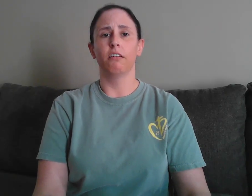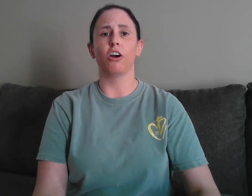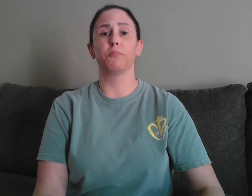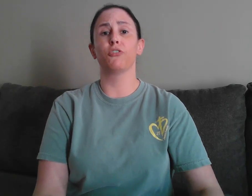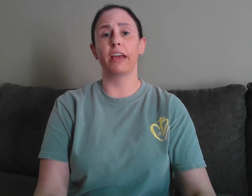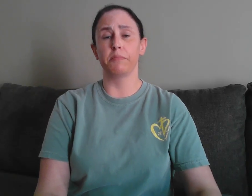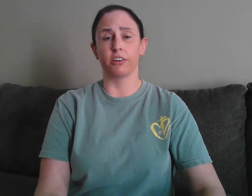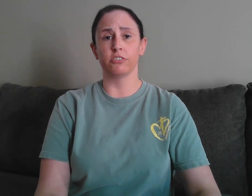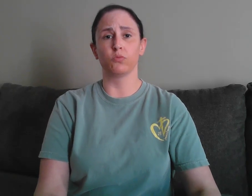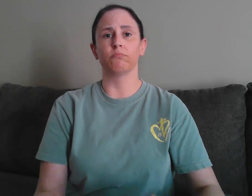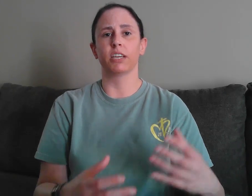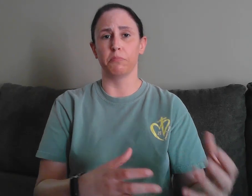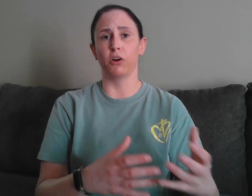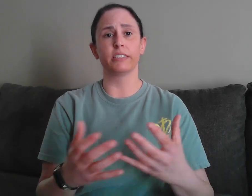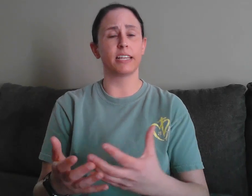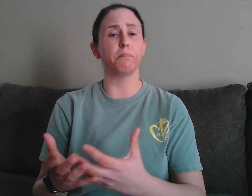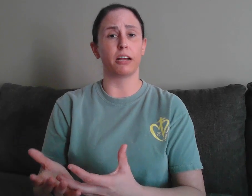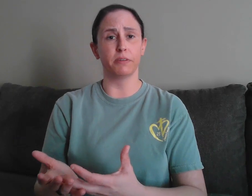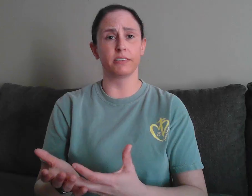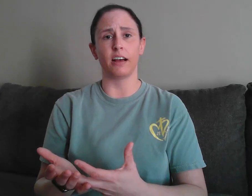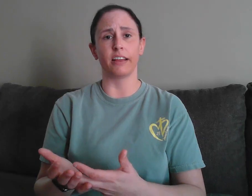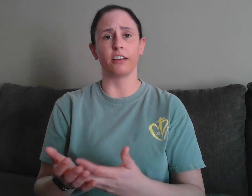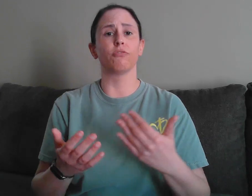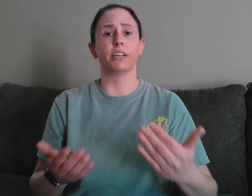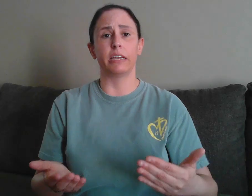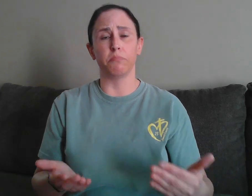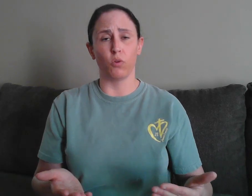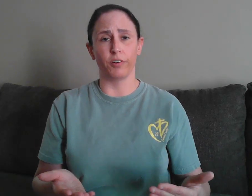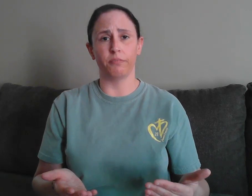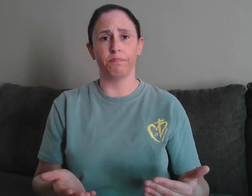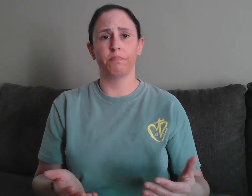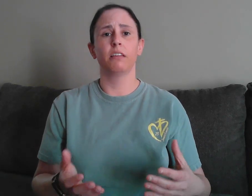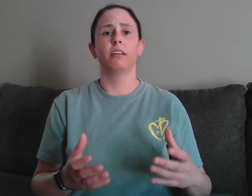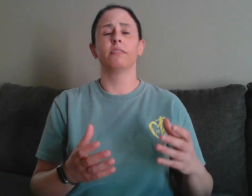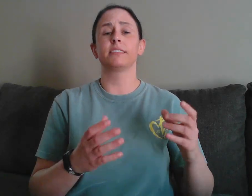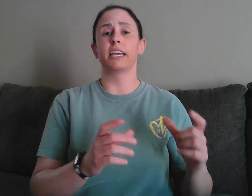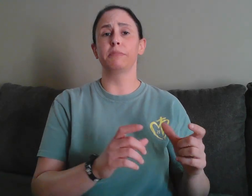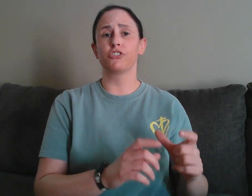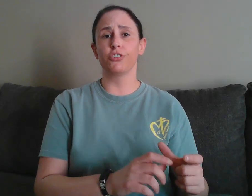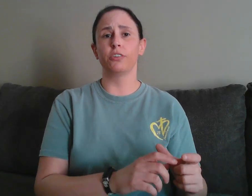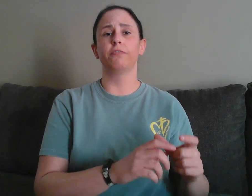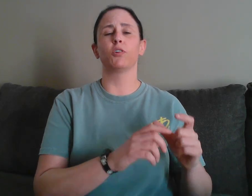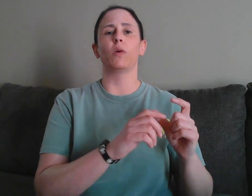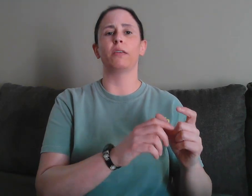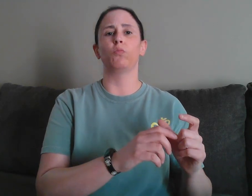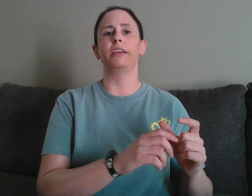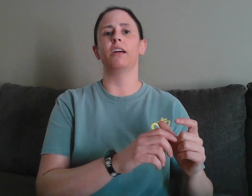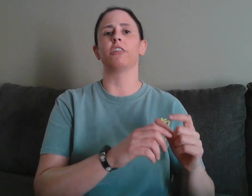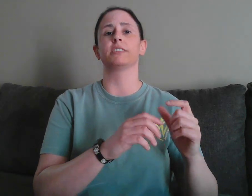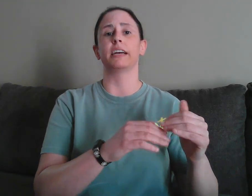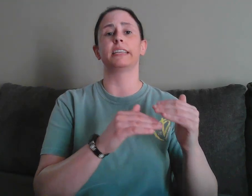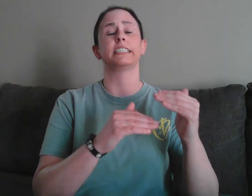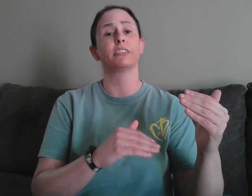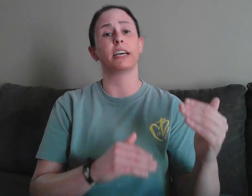our parameters, the components that make up a sign, are really important. The same is true for when we are signing different types